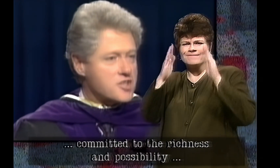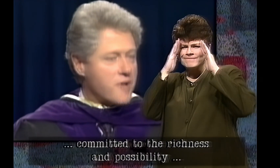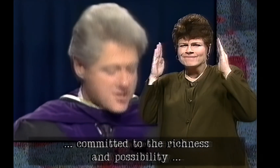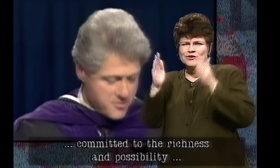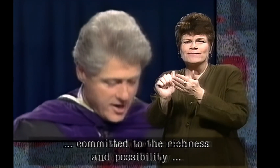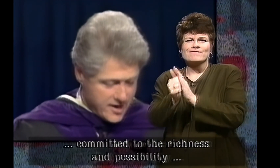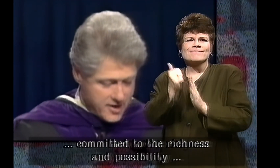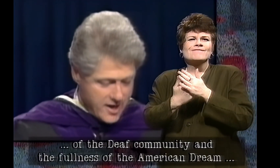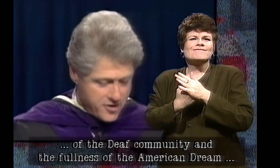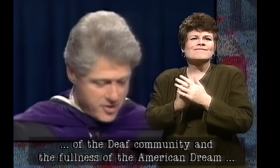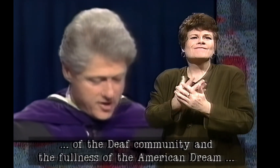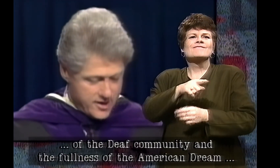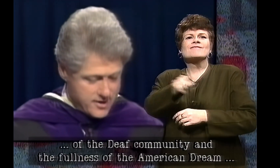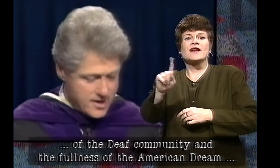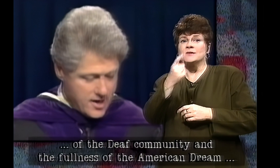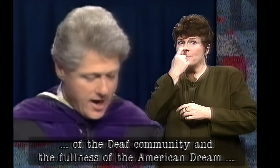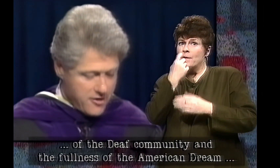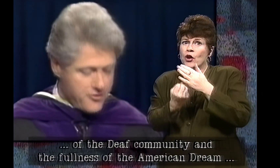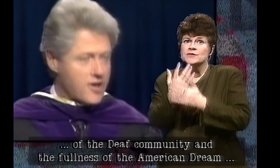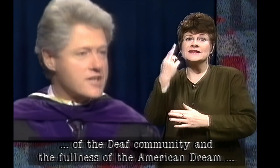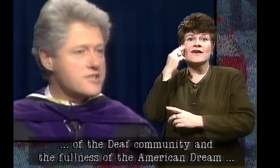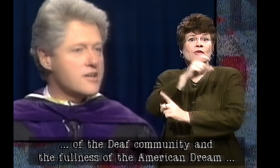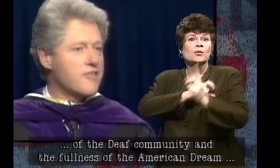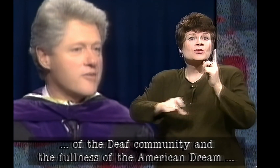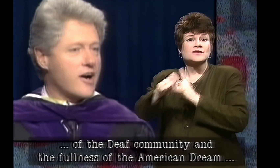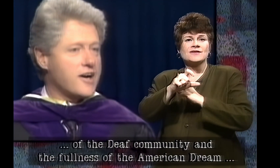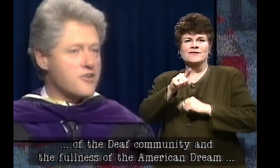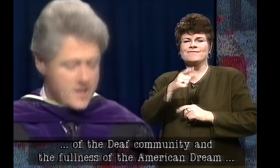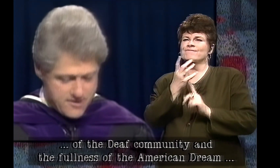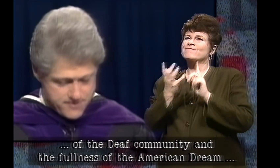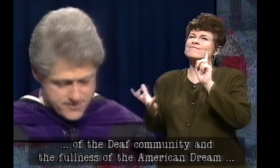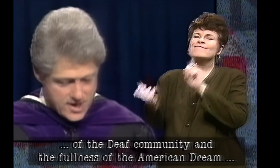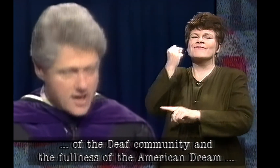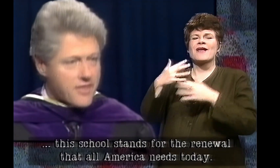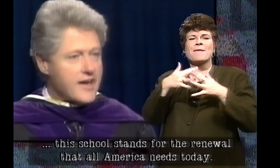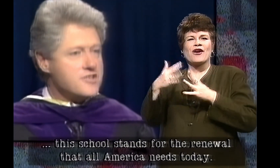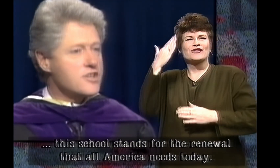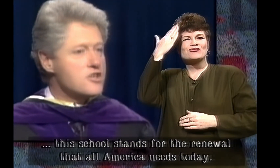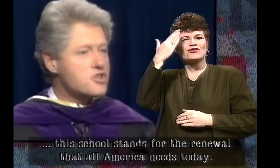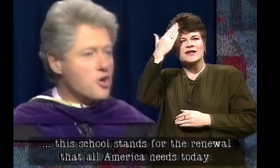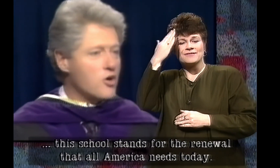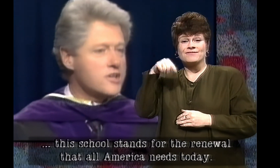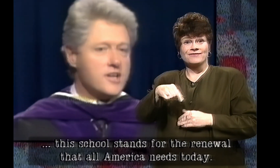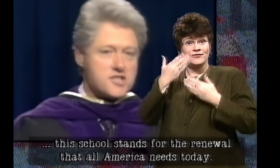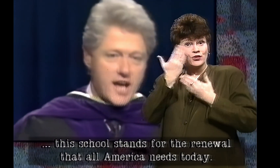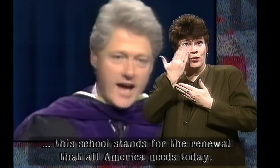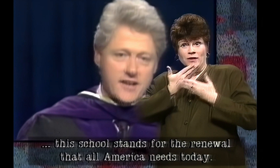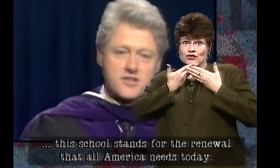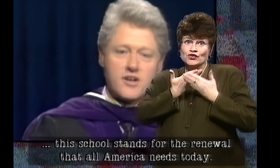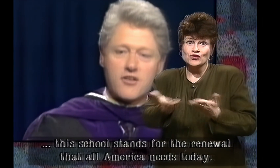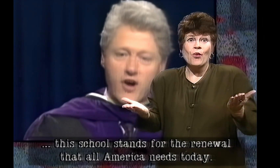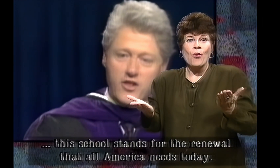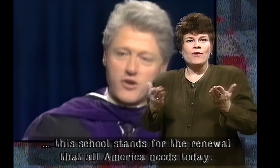richness and possibility of the deaf community and the fullness of the American dream. This school